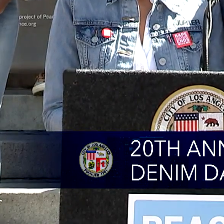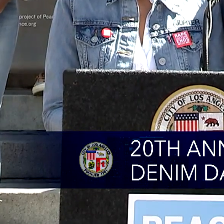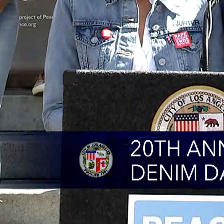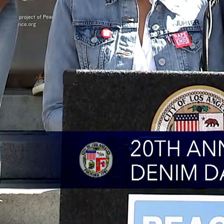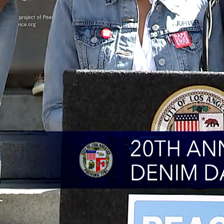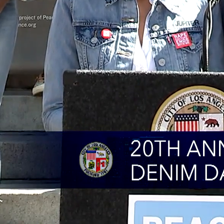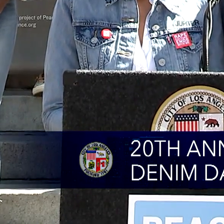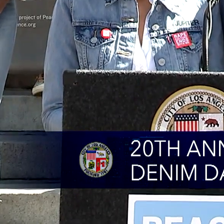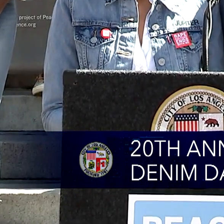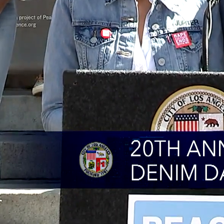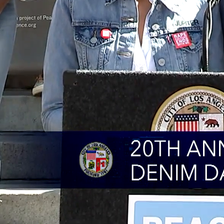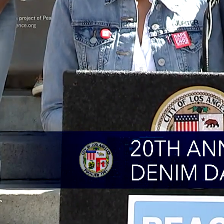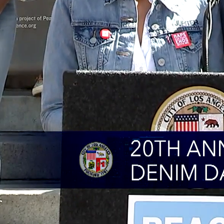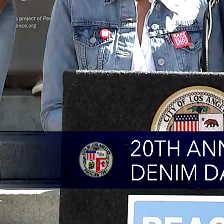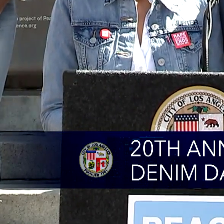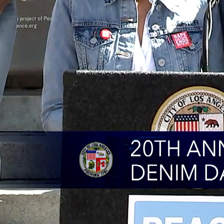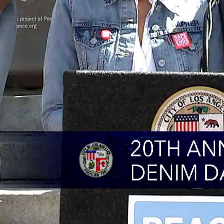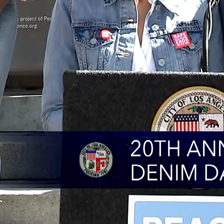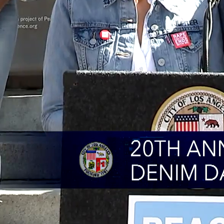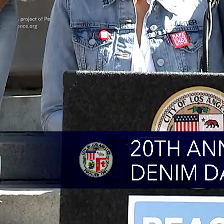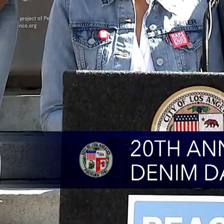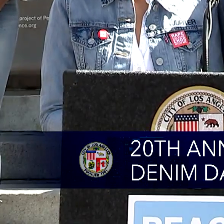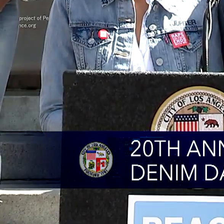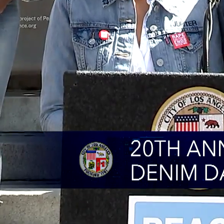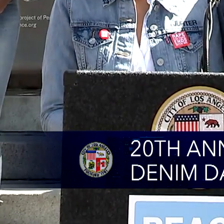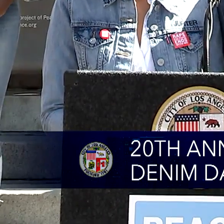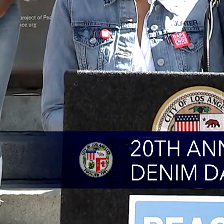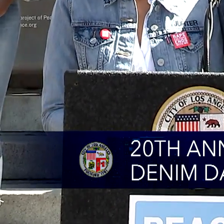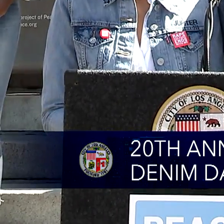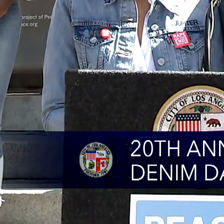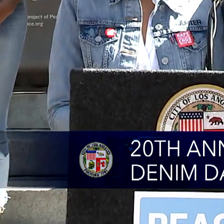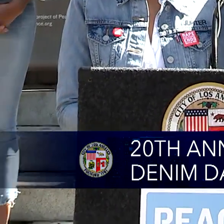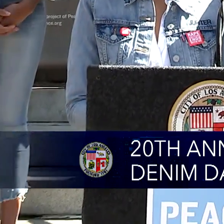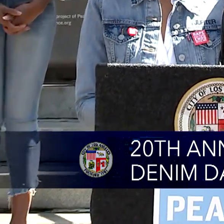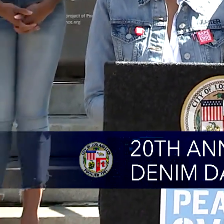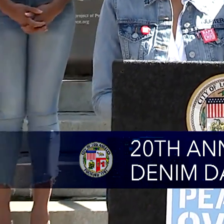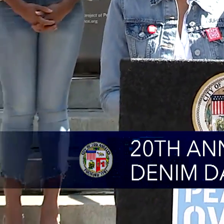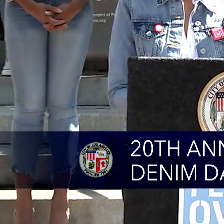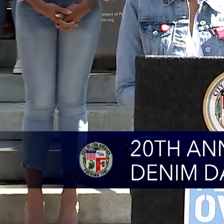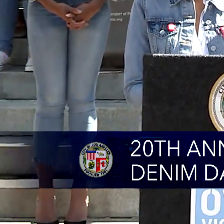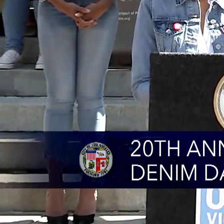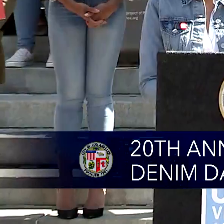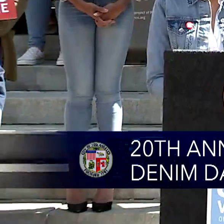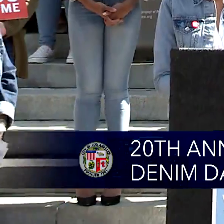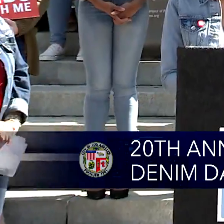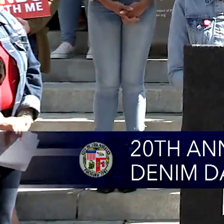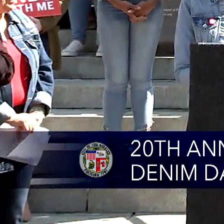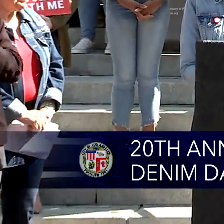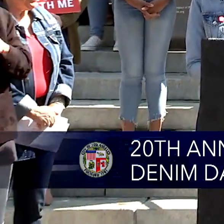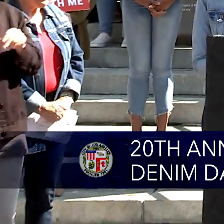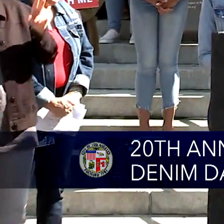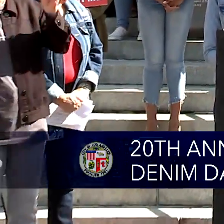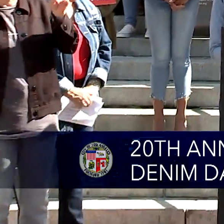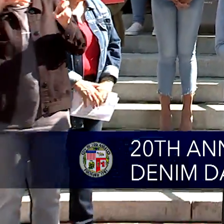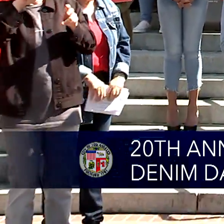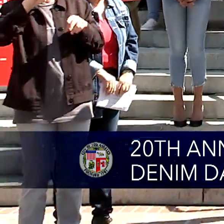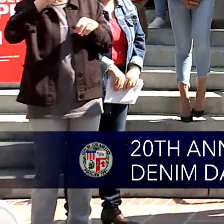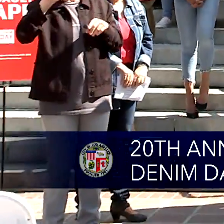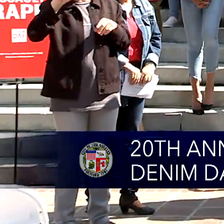a global youth advocate, and most recently, Emmy-nominated host of her original series, Gimme